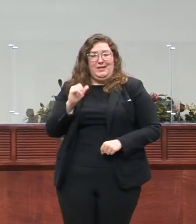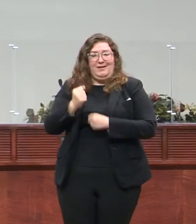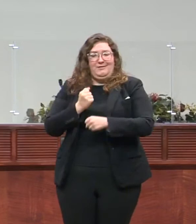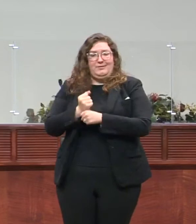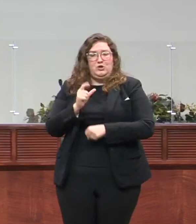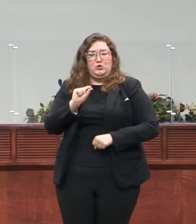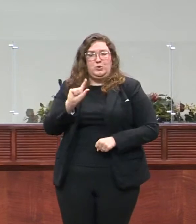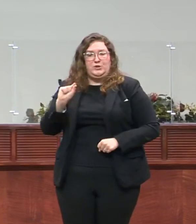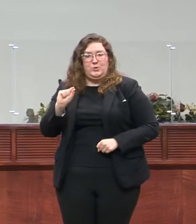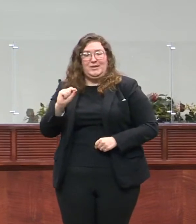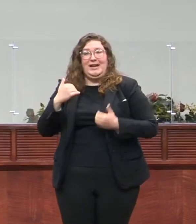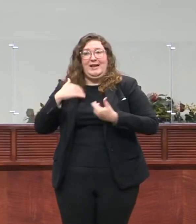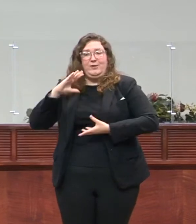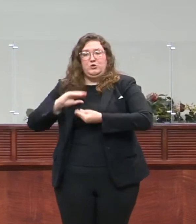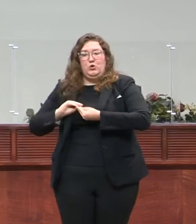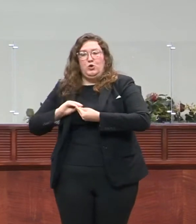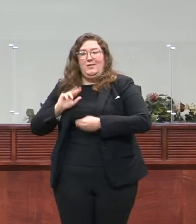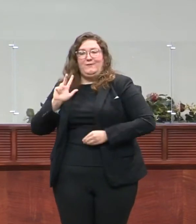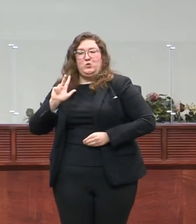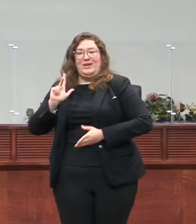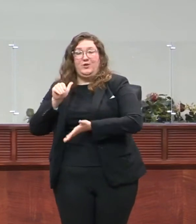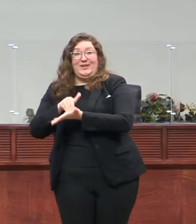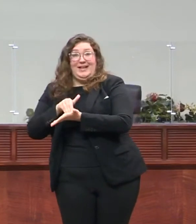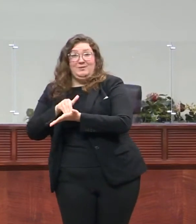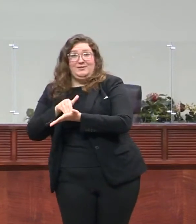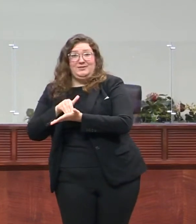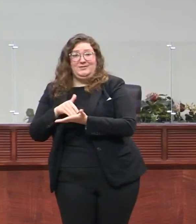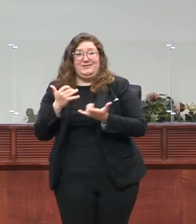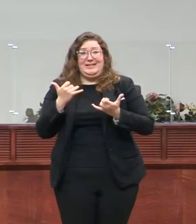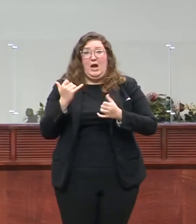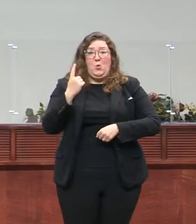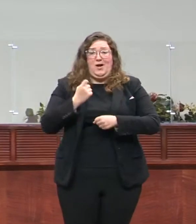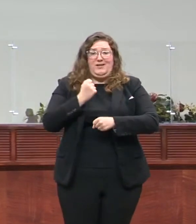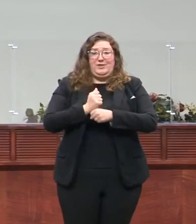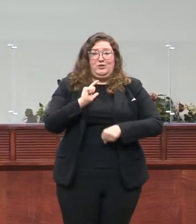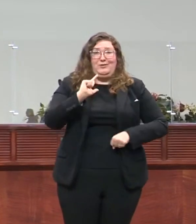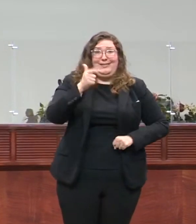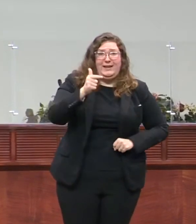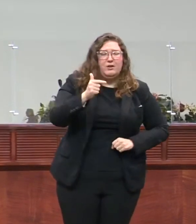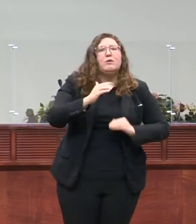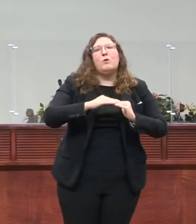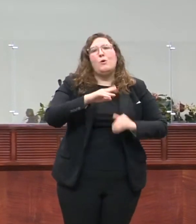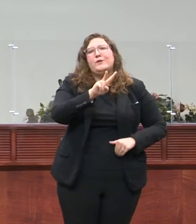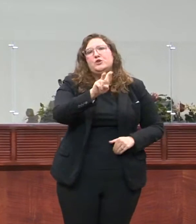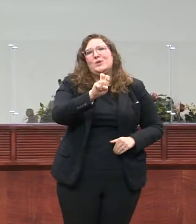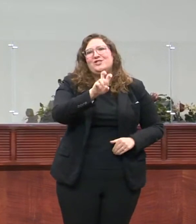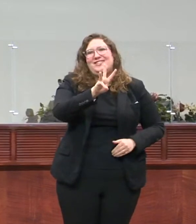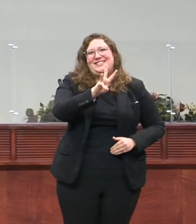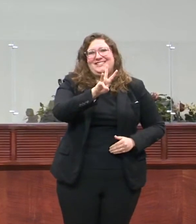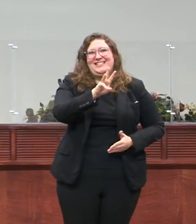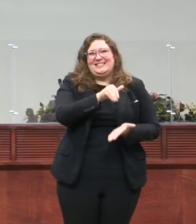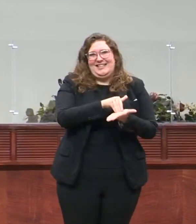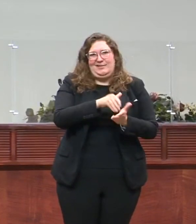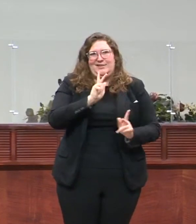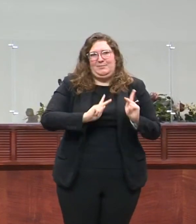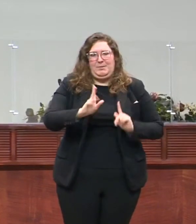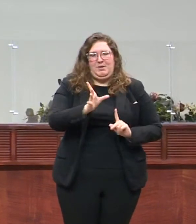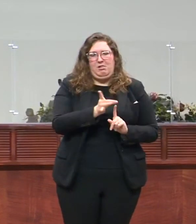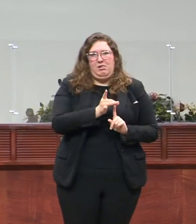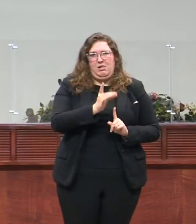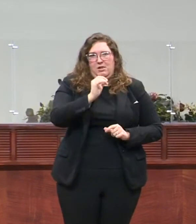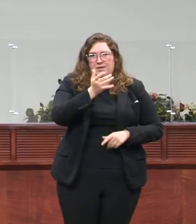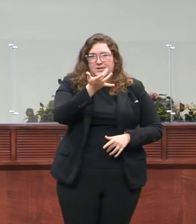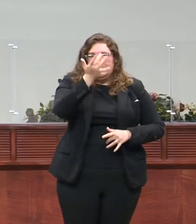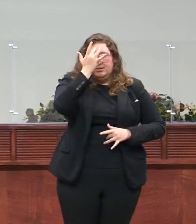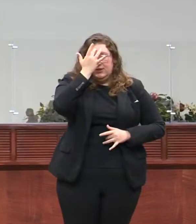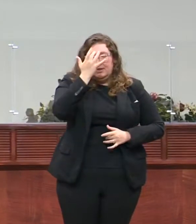had 23,000 cases. And here we are at over 206,000 cases. The